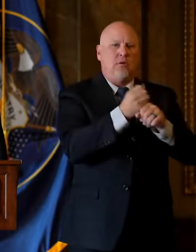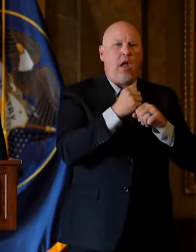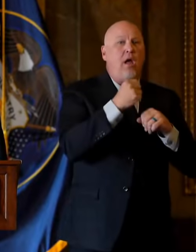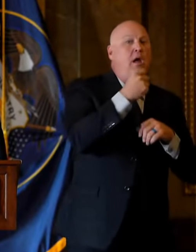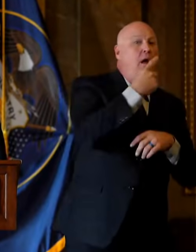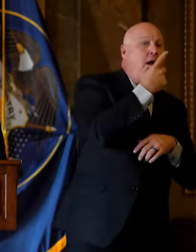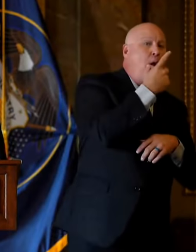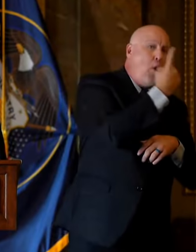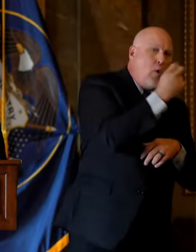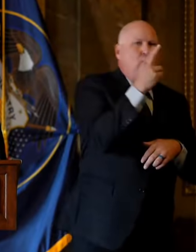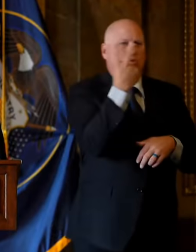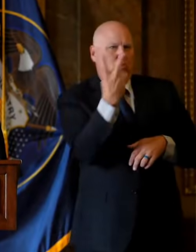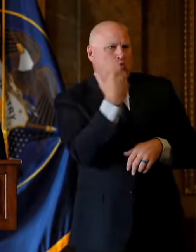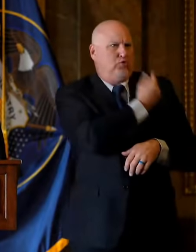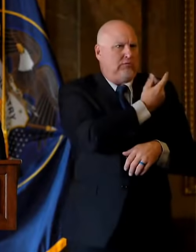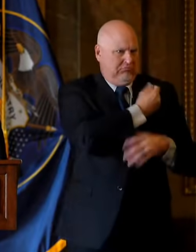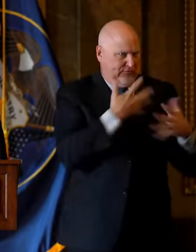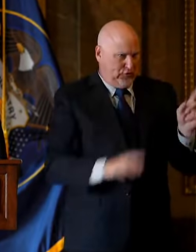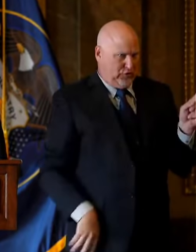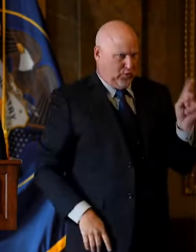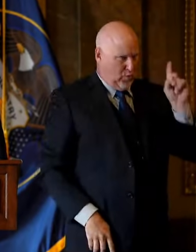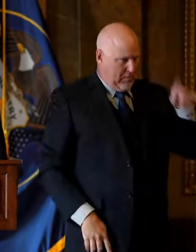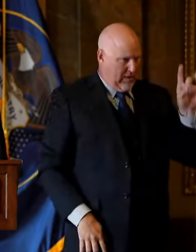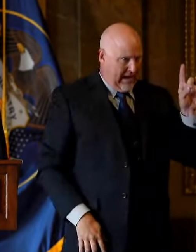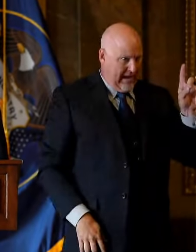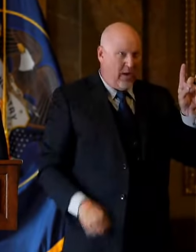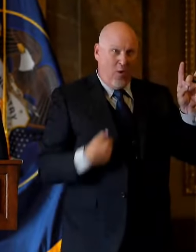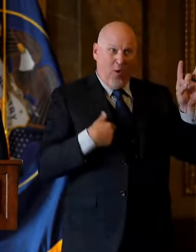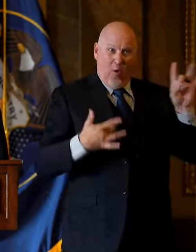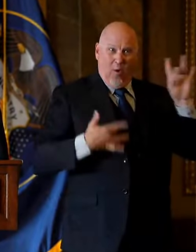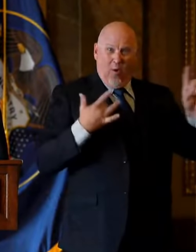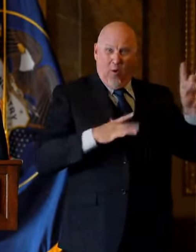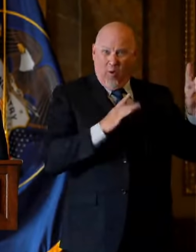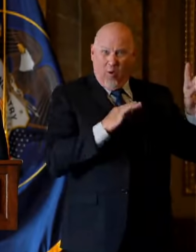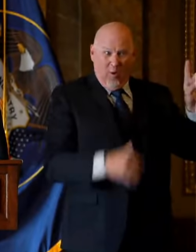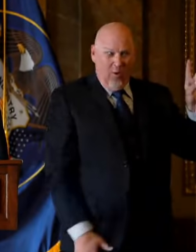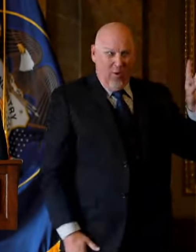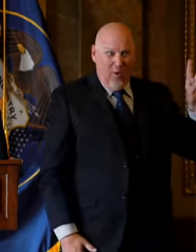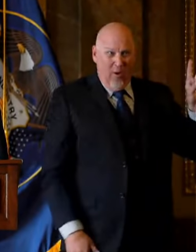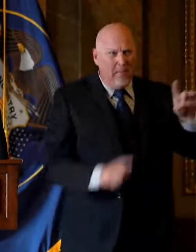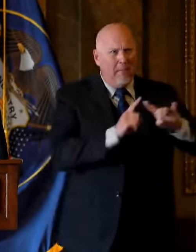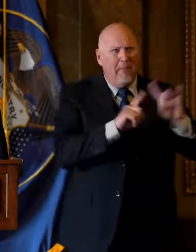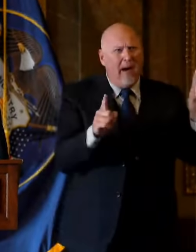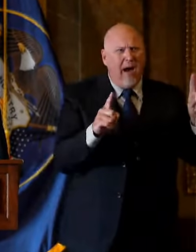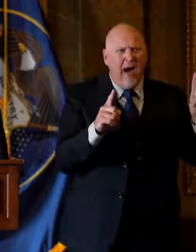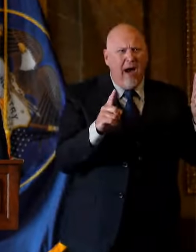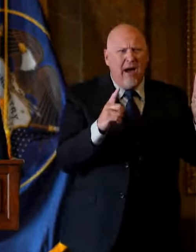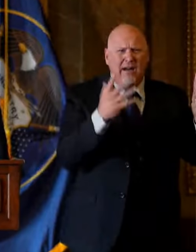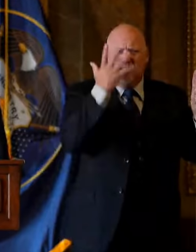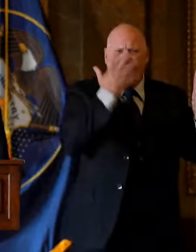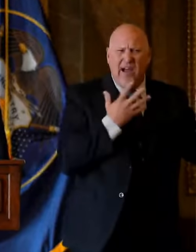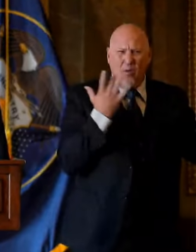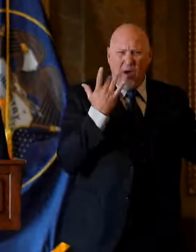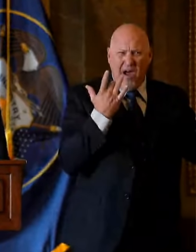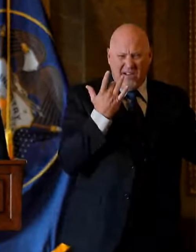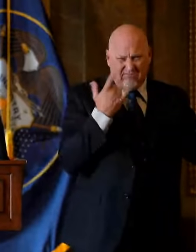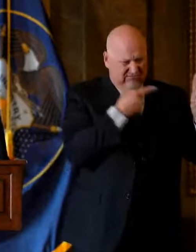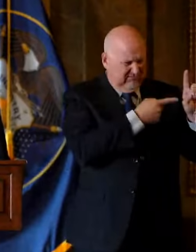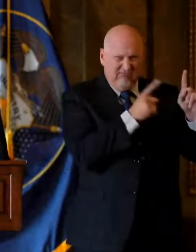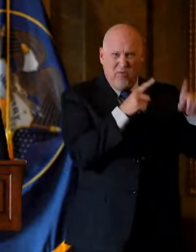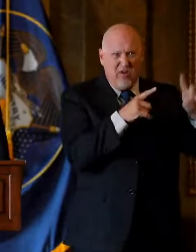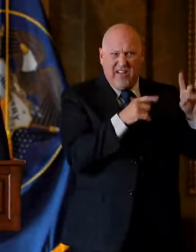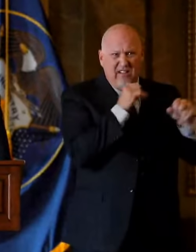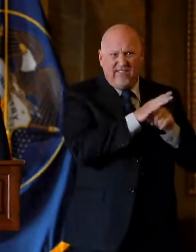numbers. We're excited about those numbers, but also disappointed because we know it's not enough. That means that we have